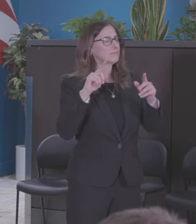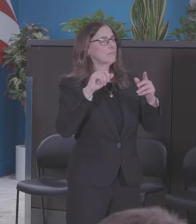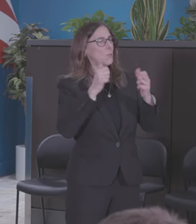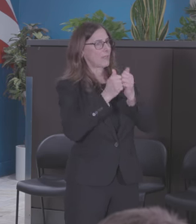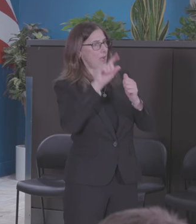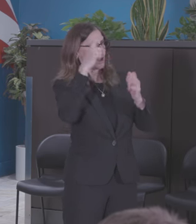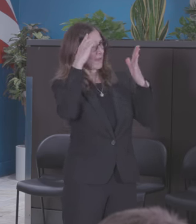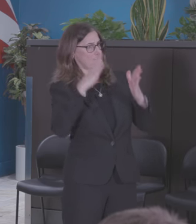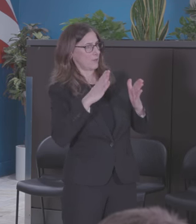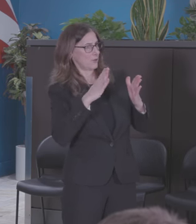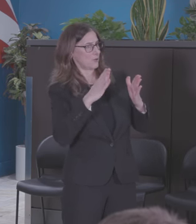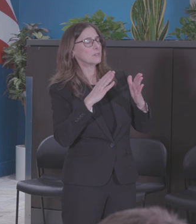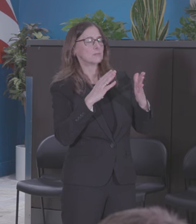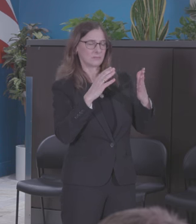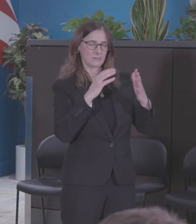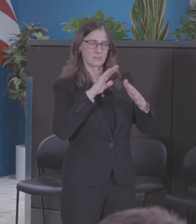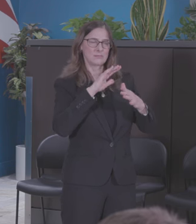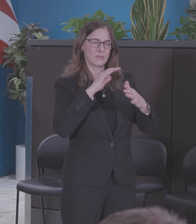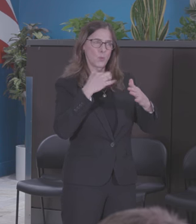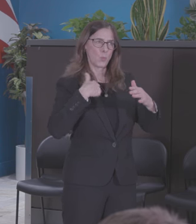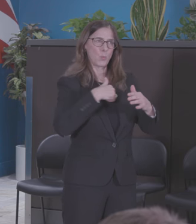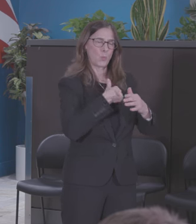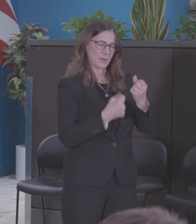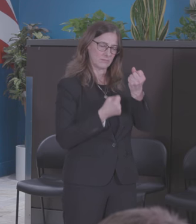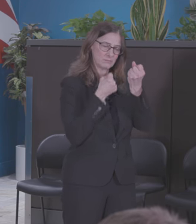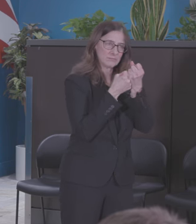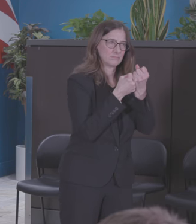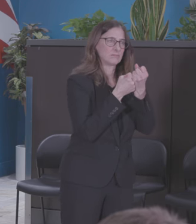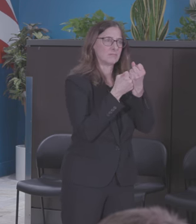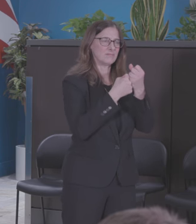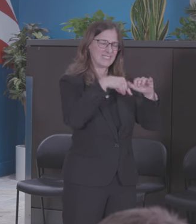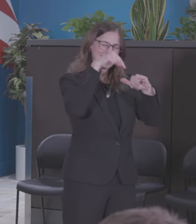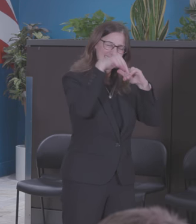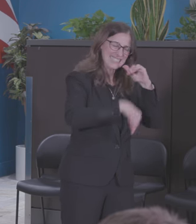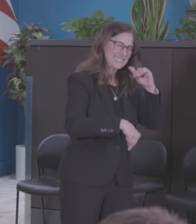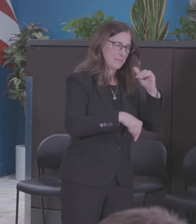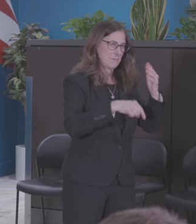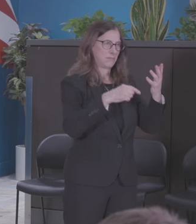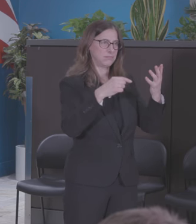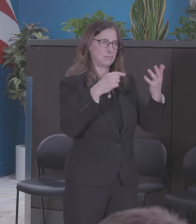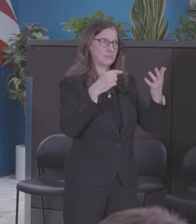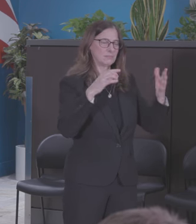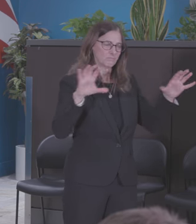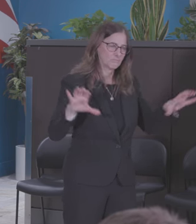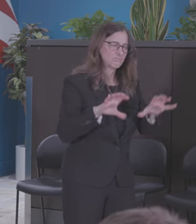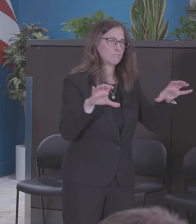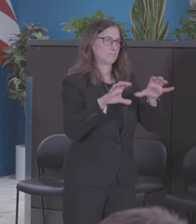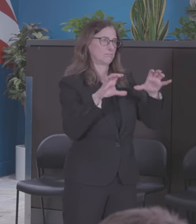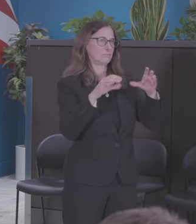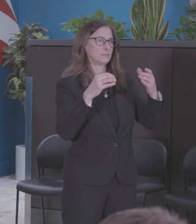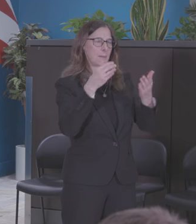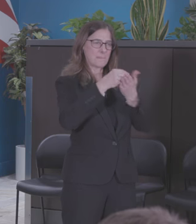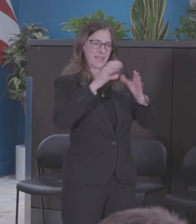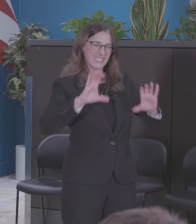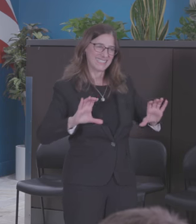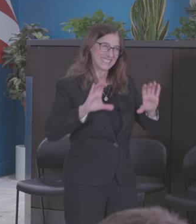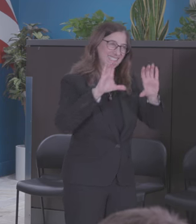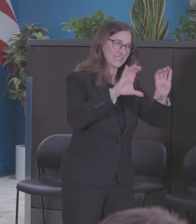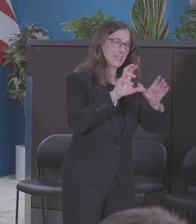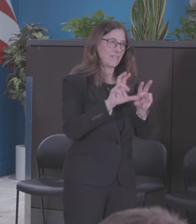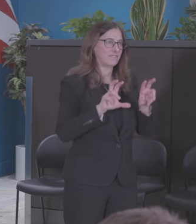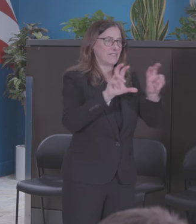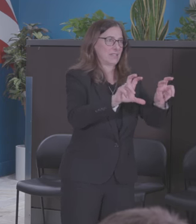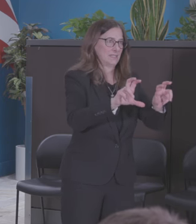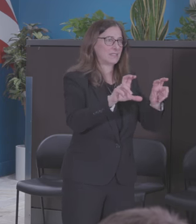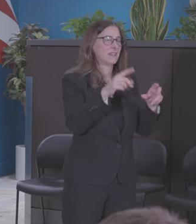needed investments in housing, in mental and behavioral health treatment and supports, in resources for substance use,